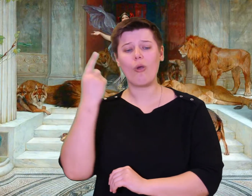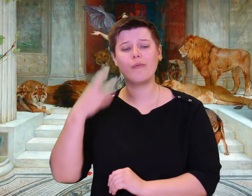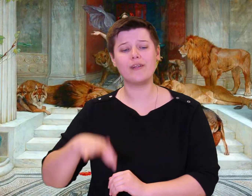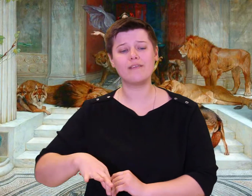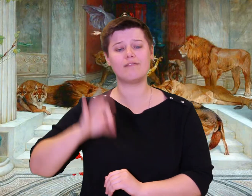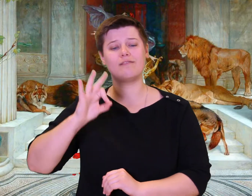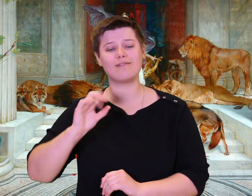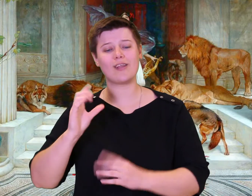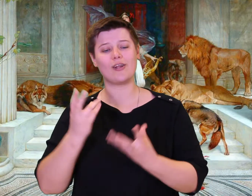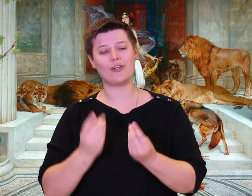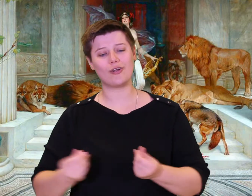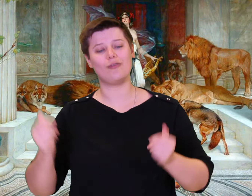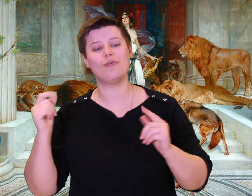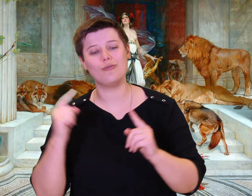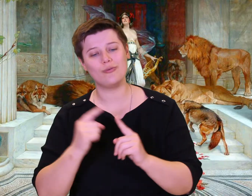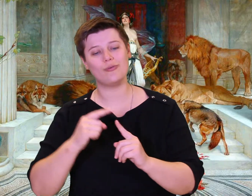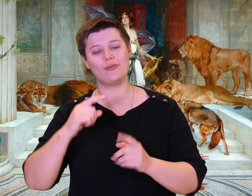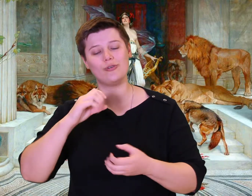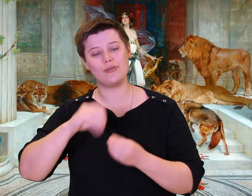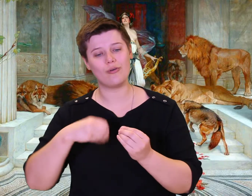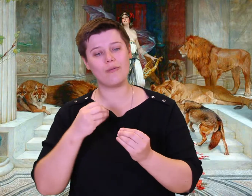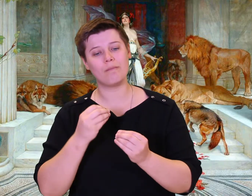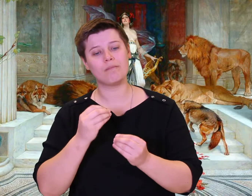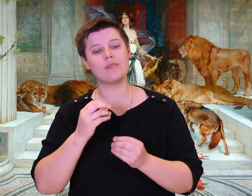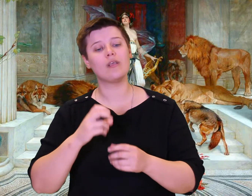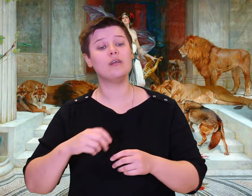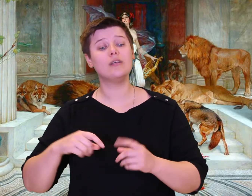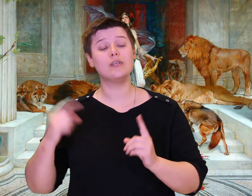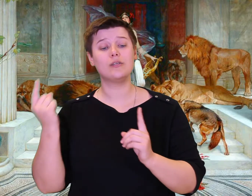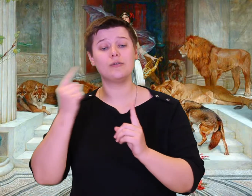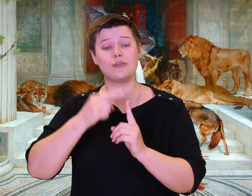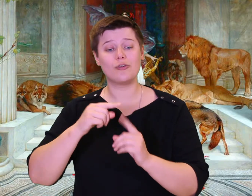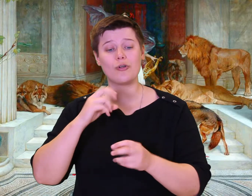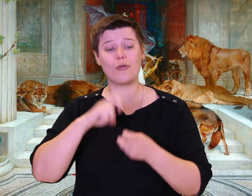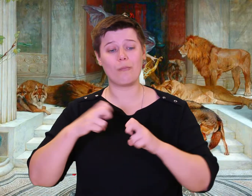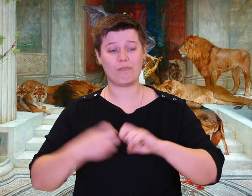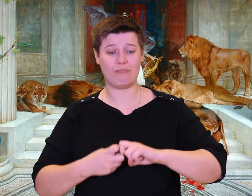"Odysseus, you always find solutions. Go now to your swift ship beside the sea.